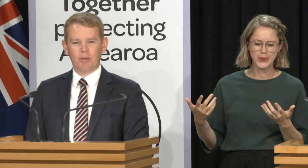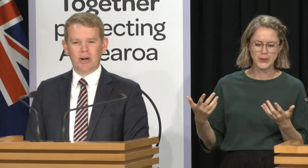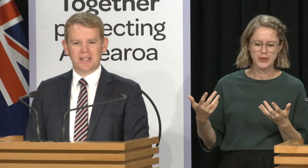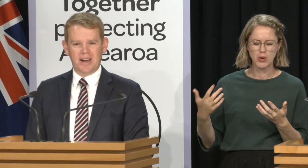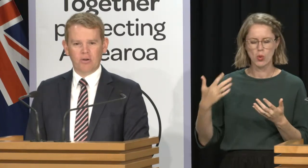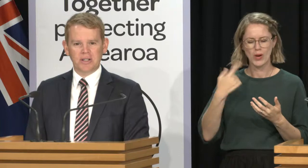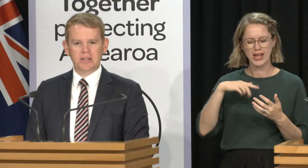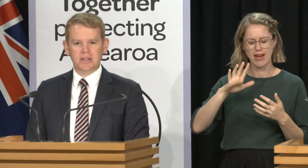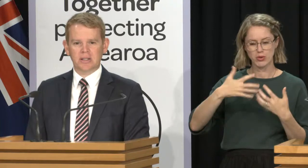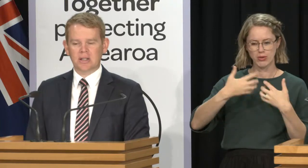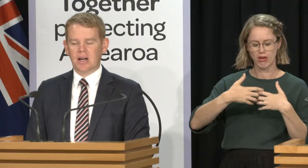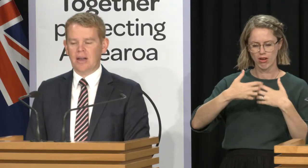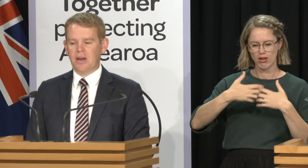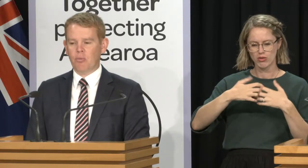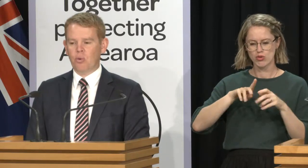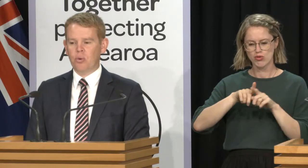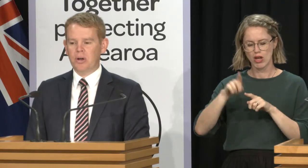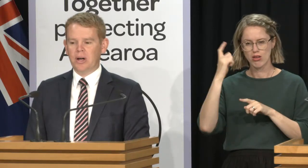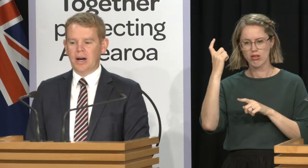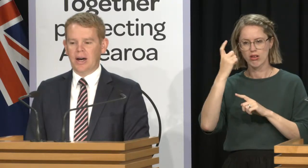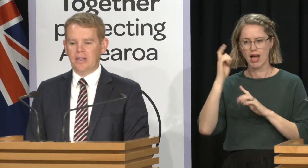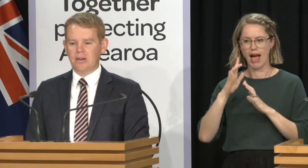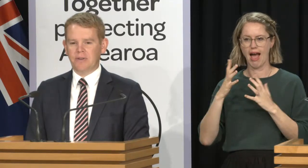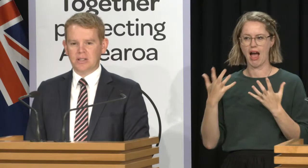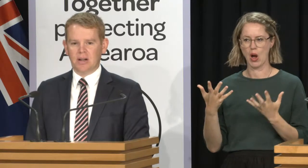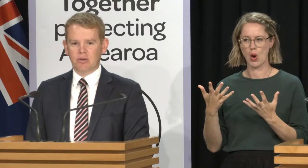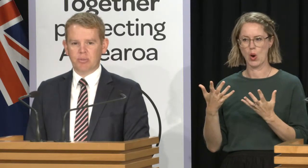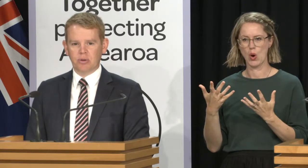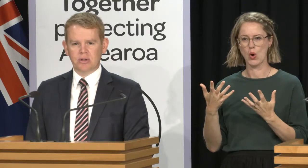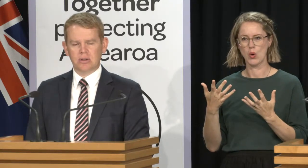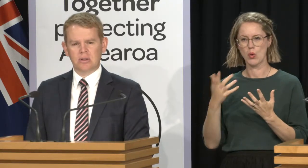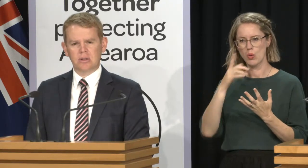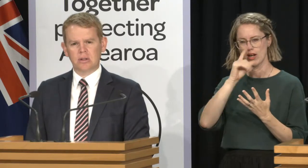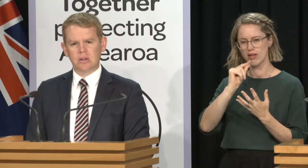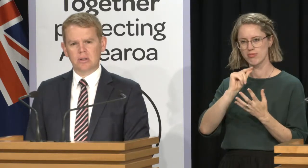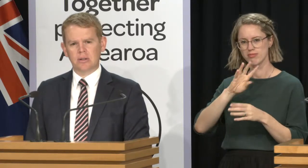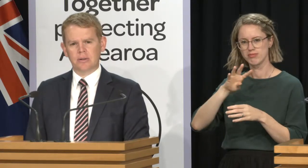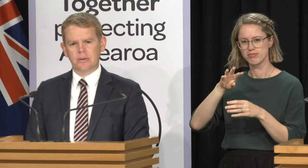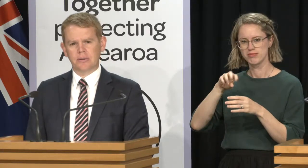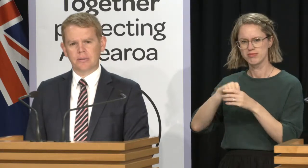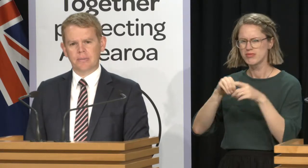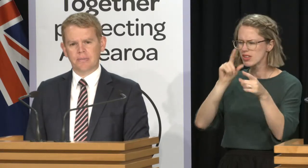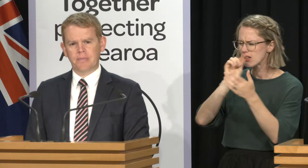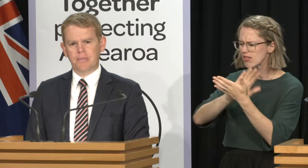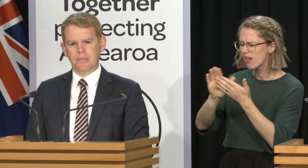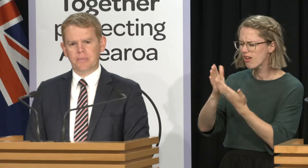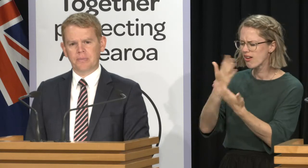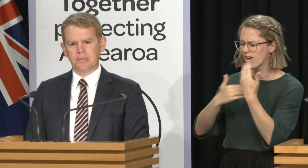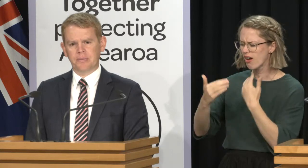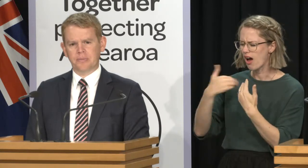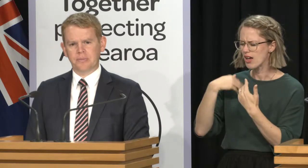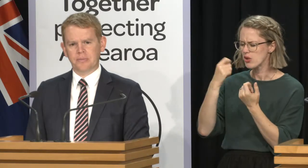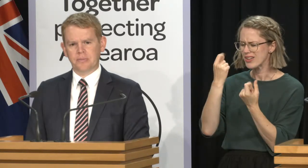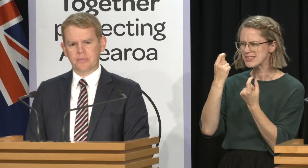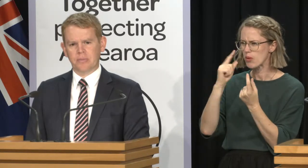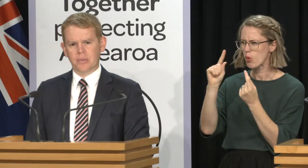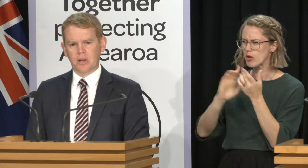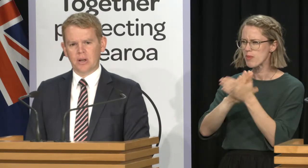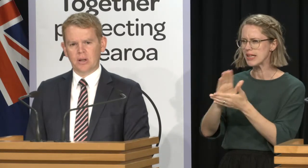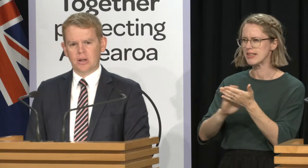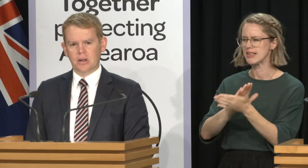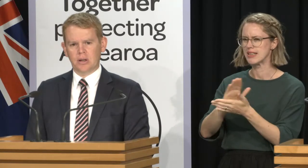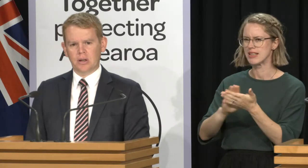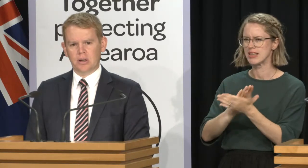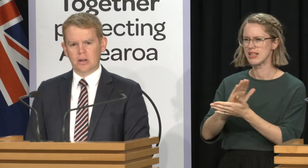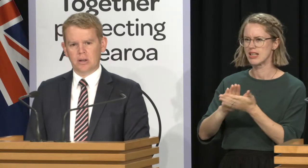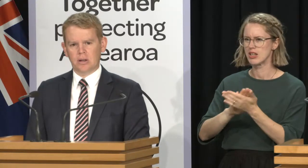recalibrate at our end to consider how that affects our response. Can you just be clearer about that? Because I actually don't understand what that means when you